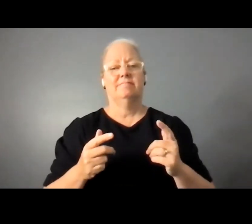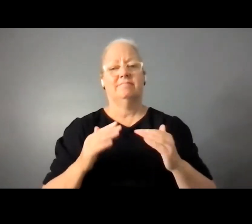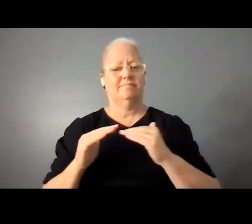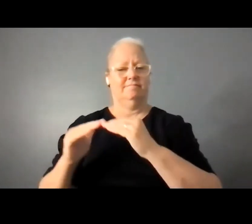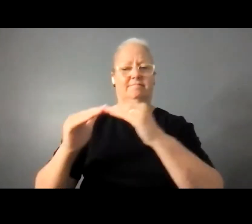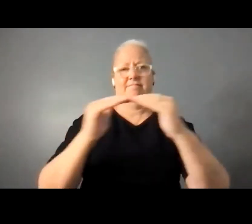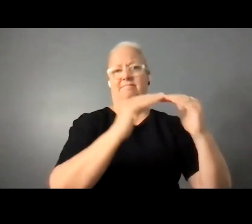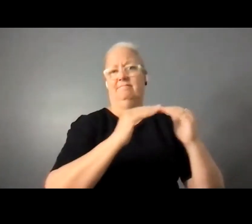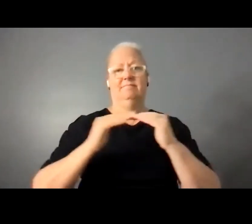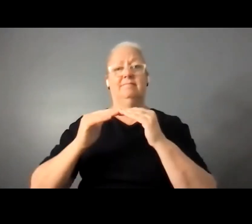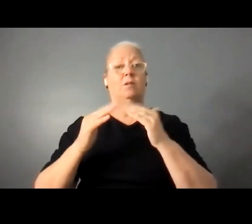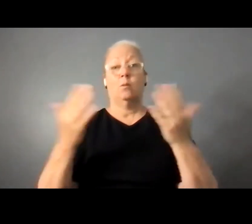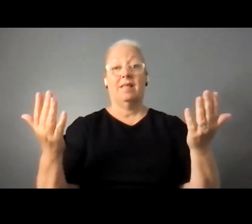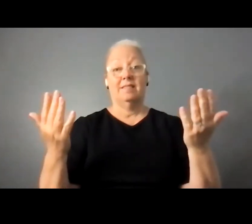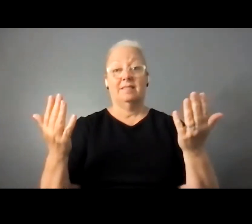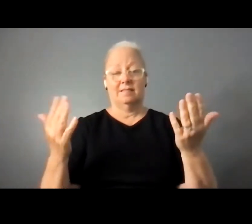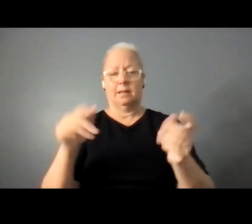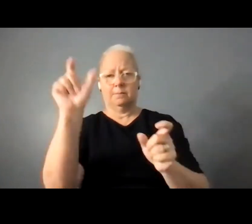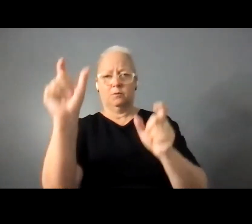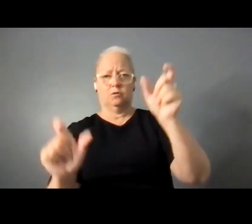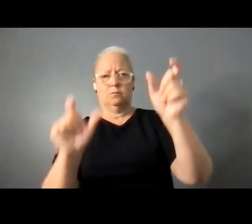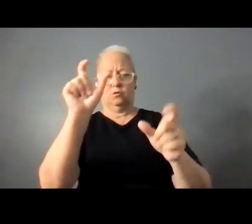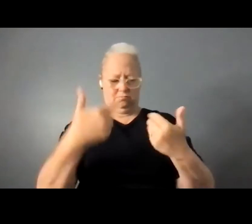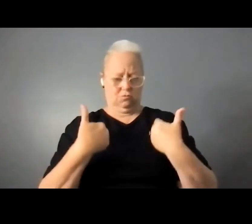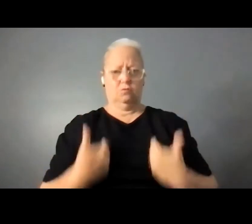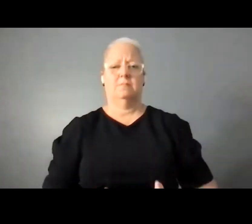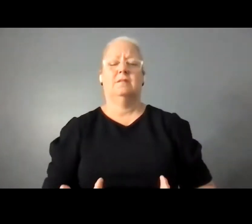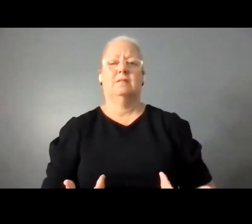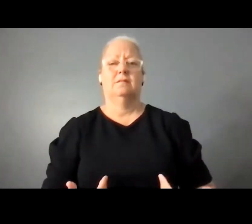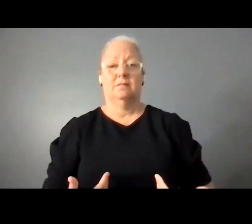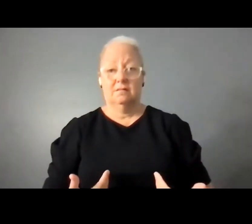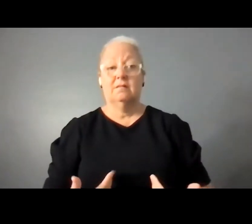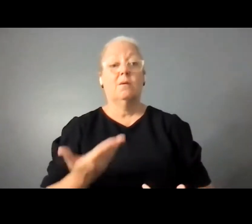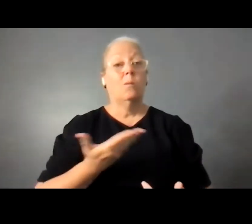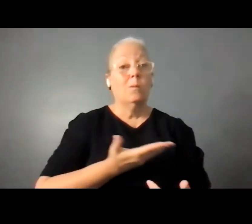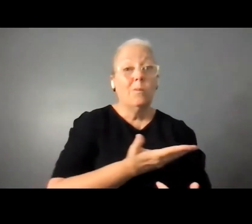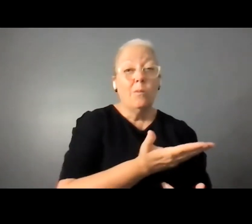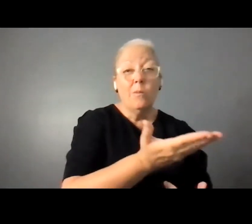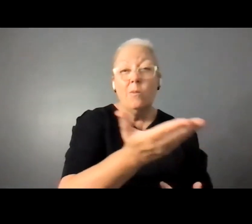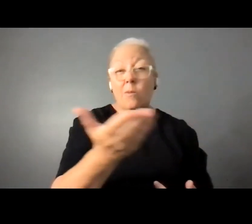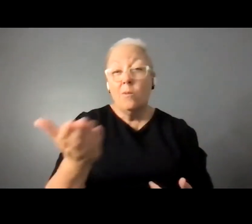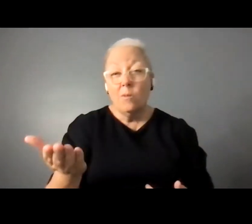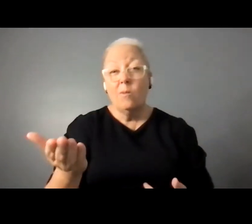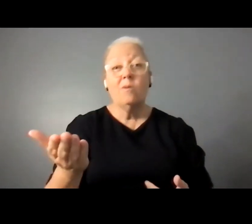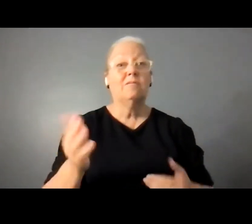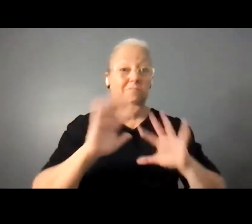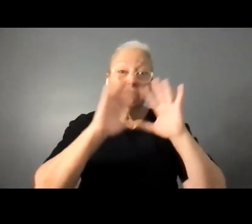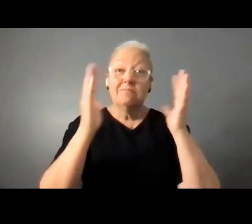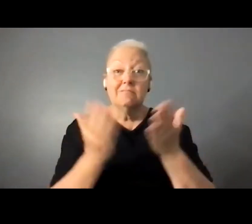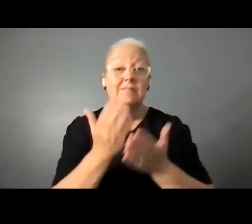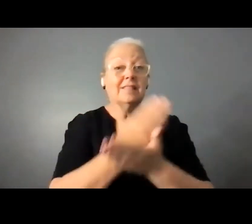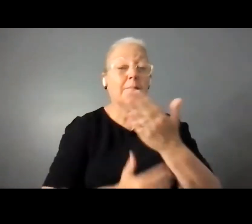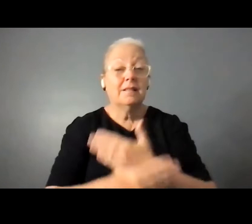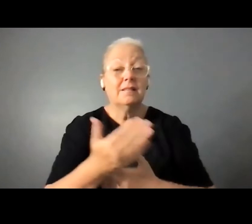being, and you know, every disabled person in the world, they should work